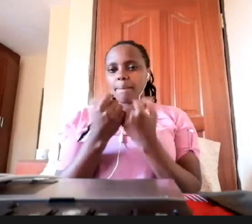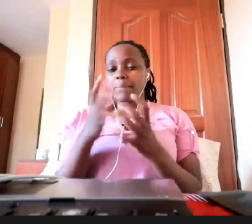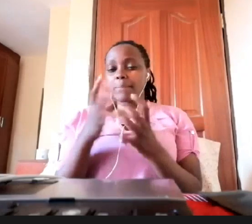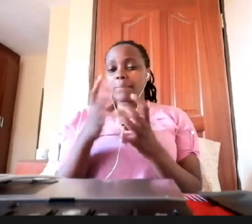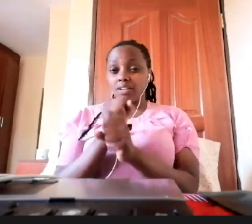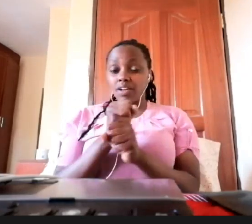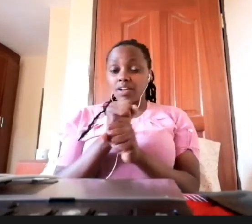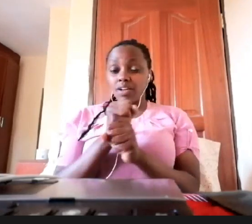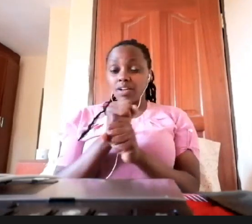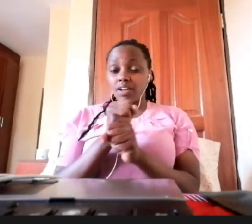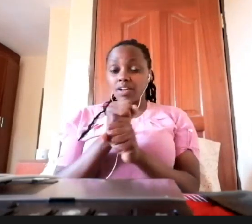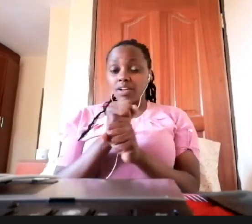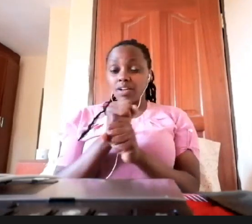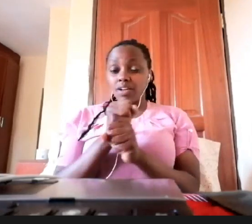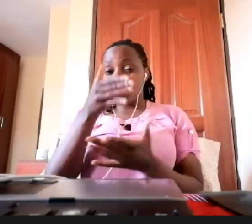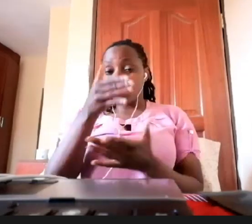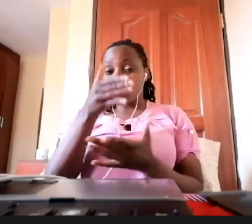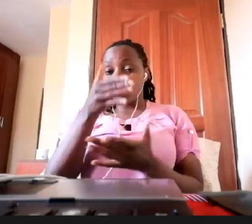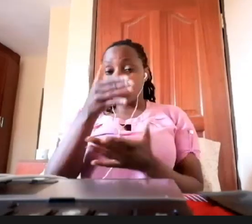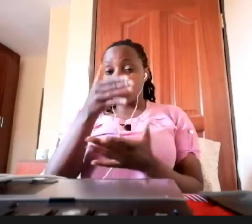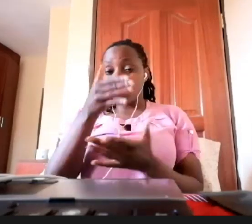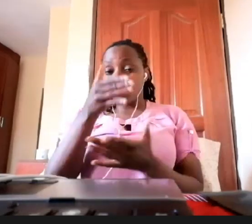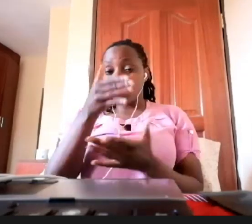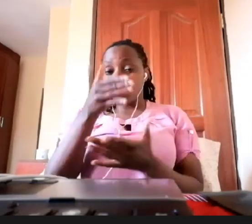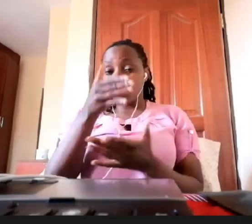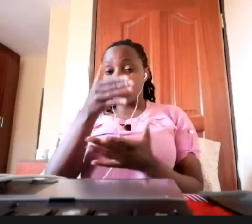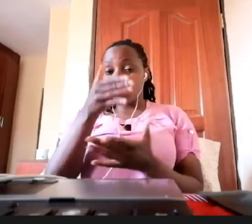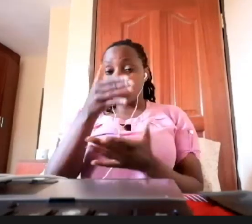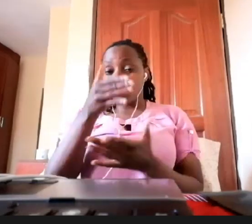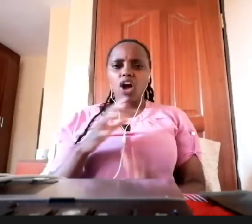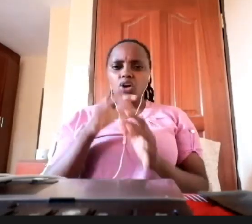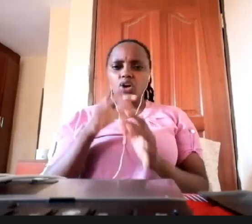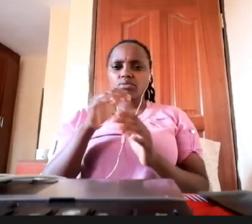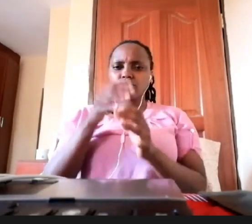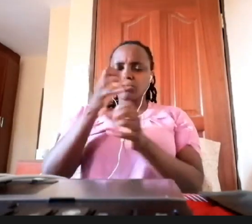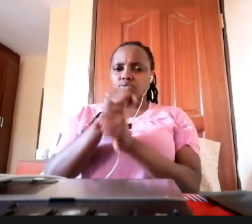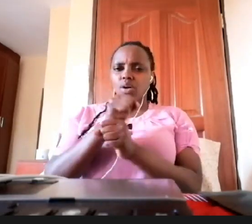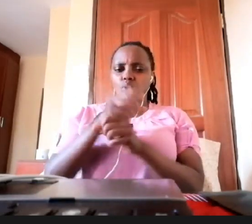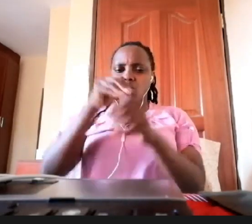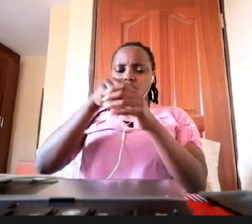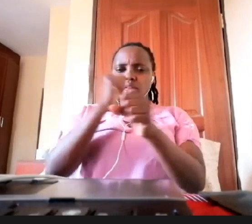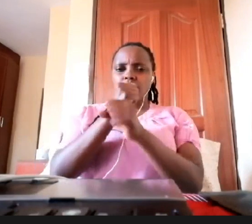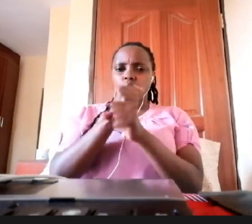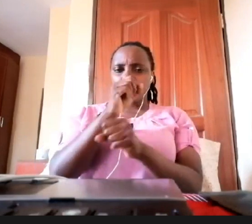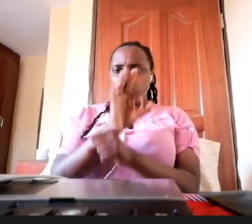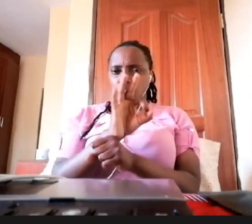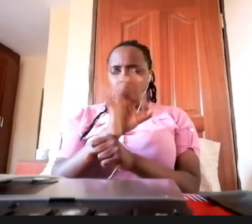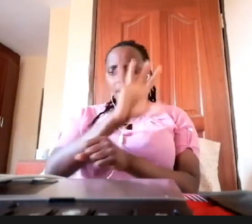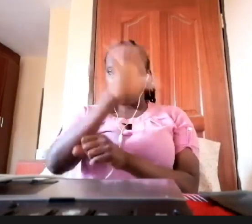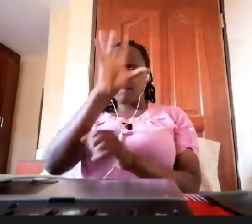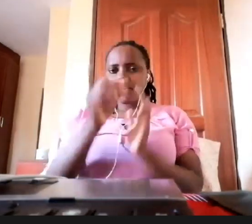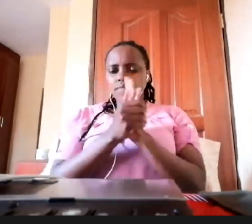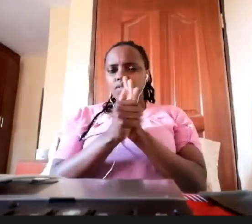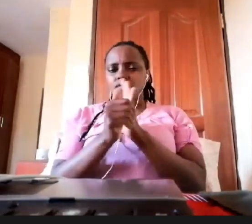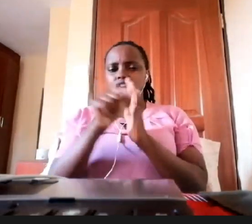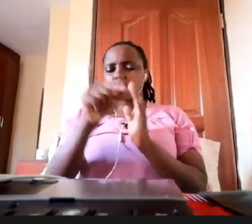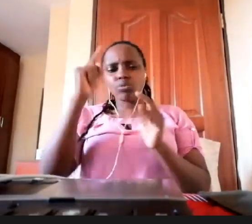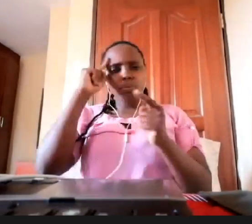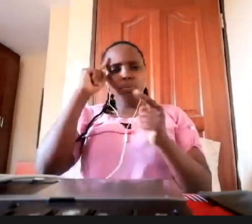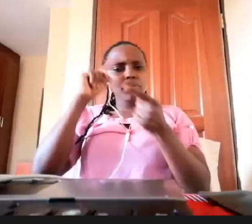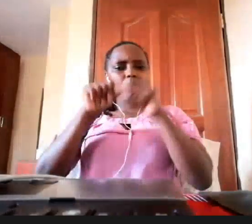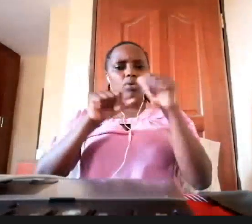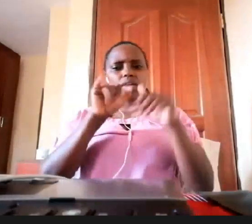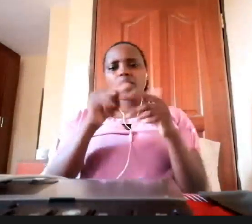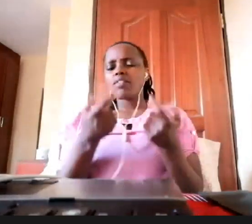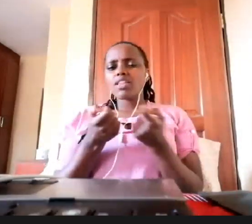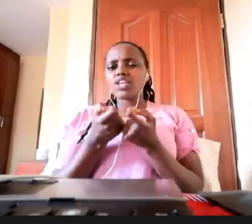the consideration of these reports are treated as confidential within the work of the African Committee of Experts. How do you reflect on that? Even the list of issues